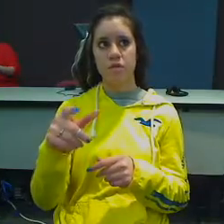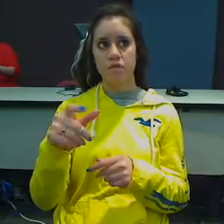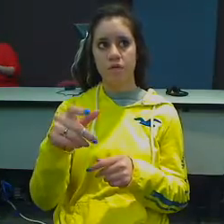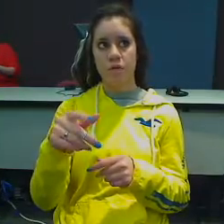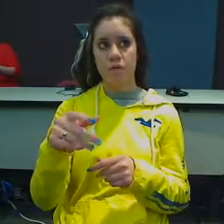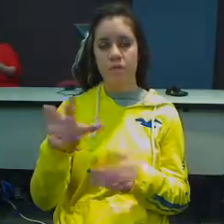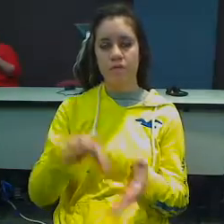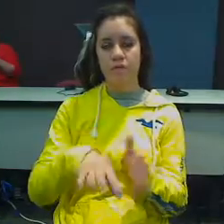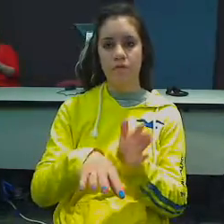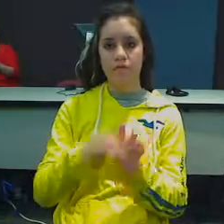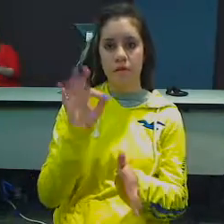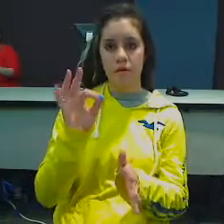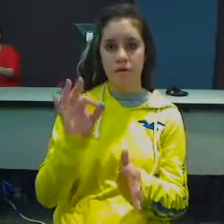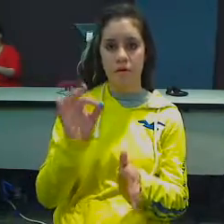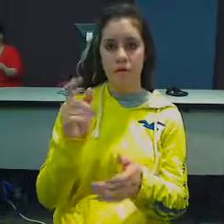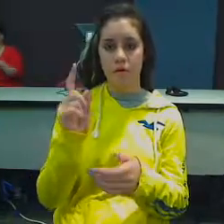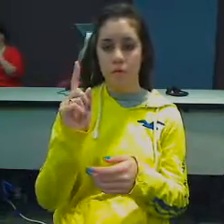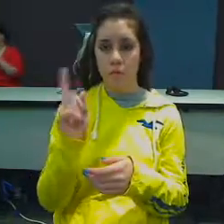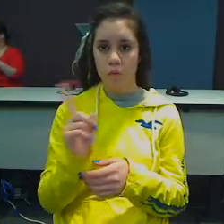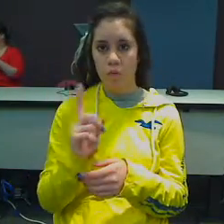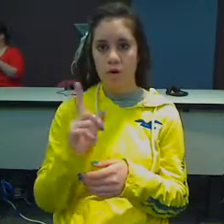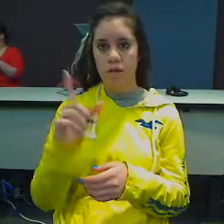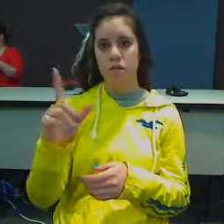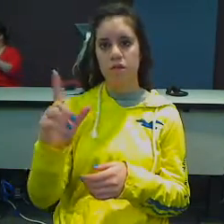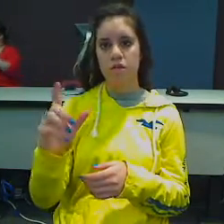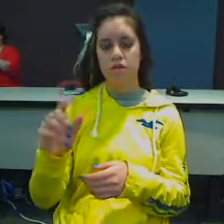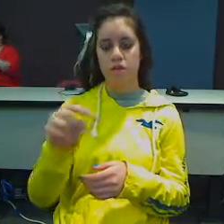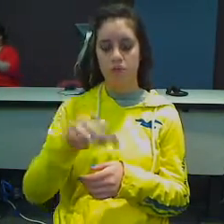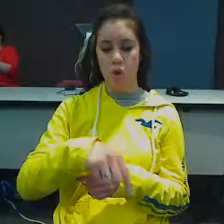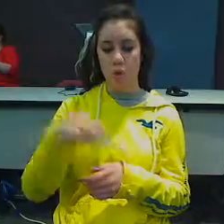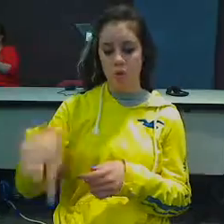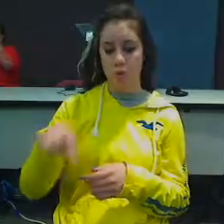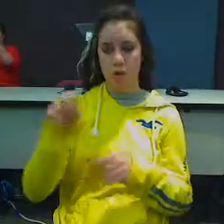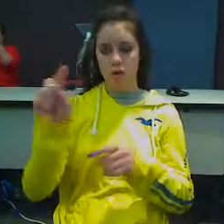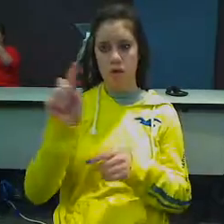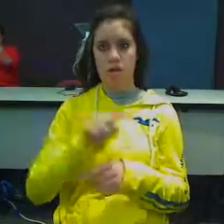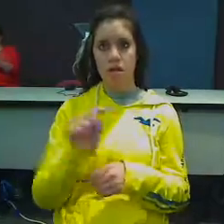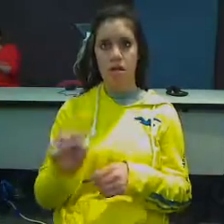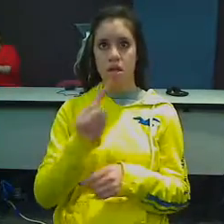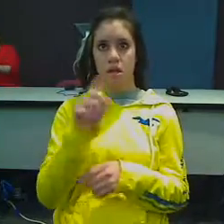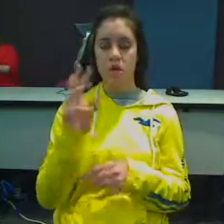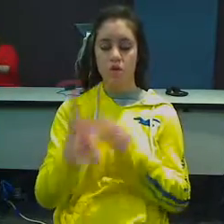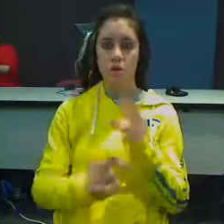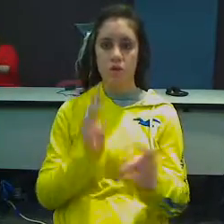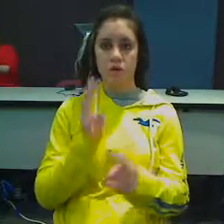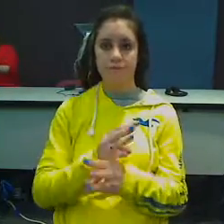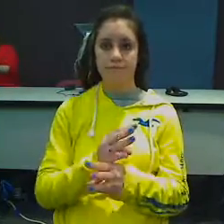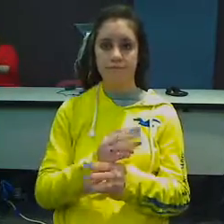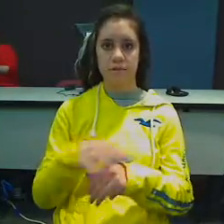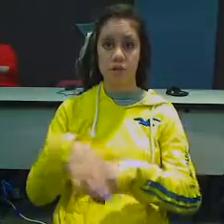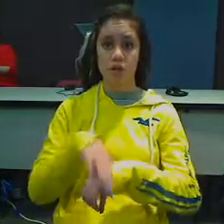one of the problems, of course, is that the Earth is a sphere, and we're not used to thinking in terms of spherical